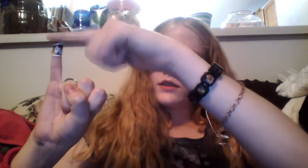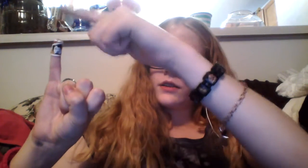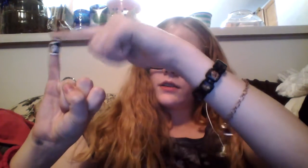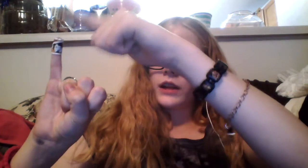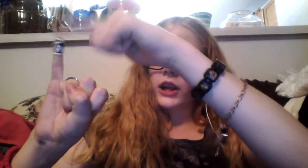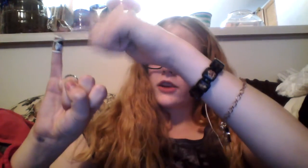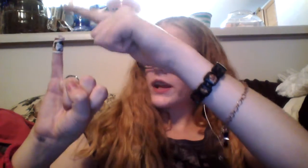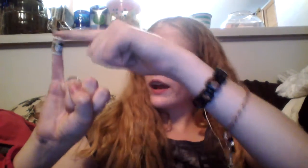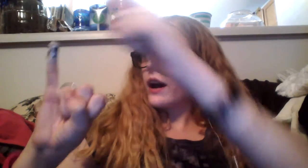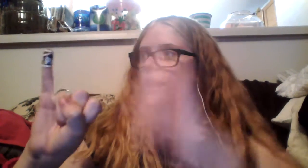Like this,